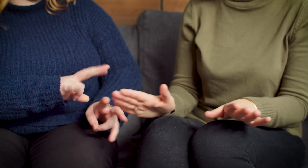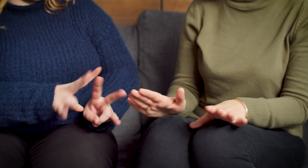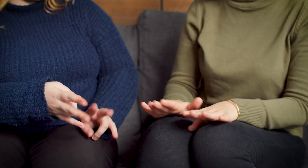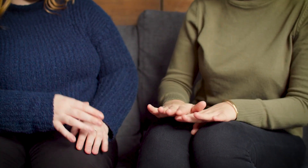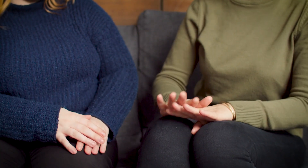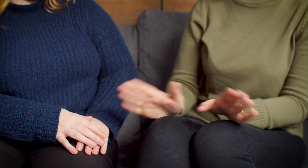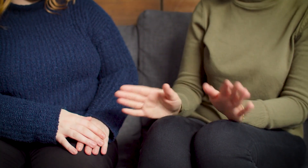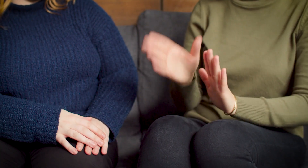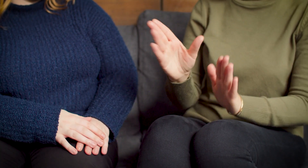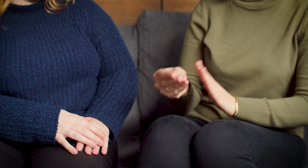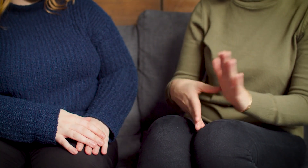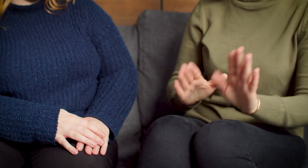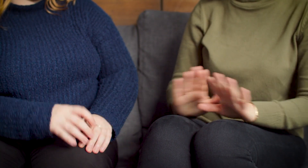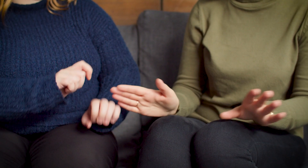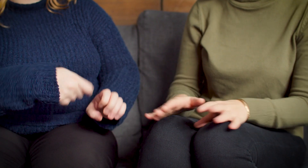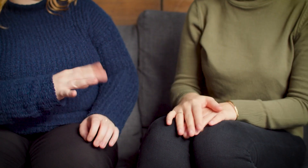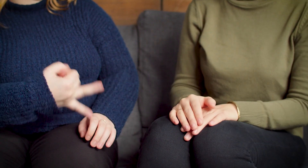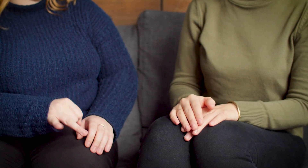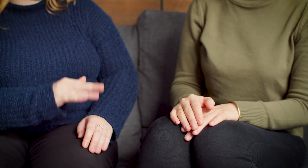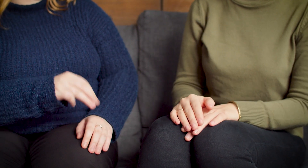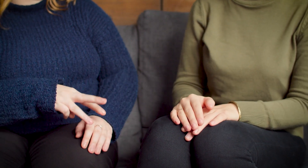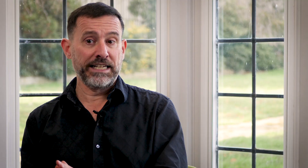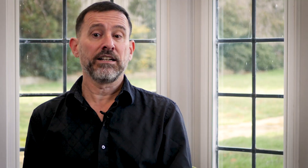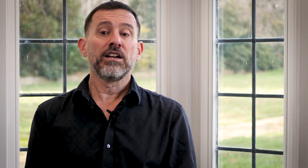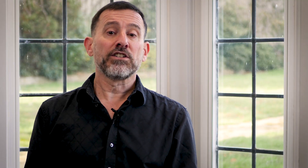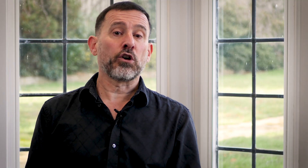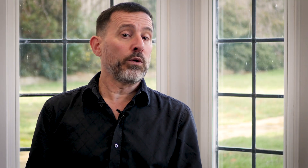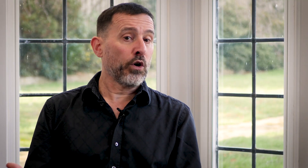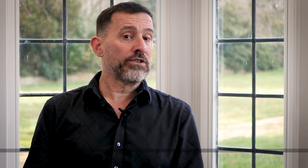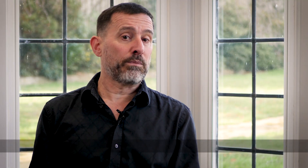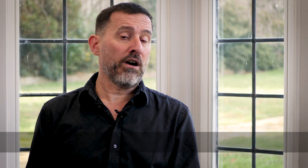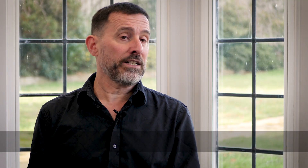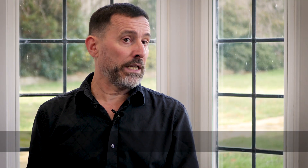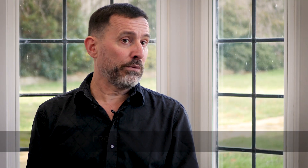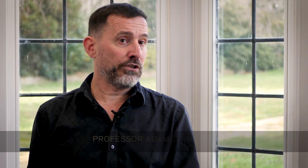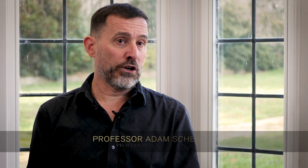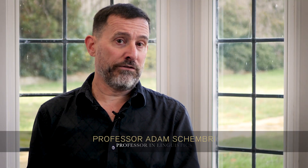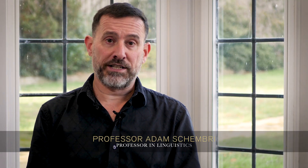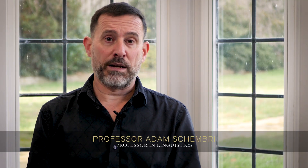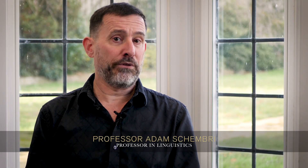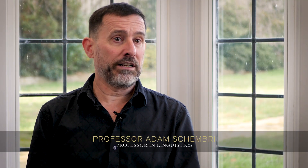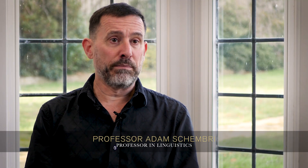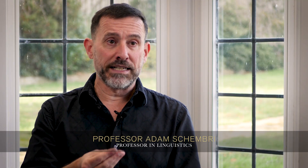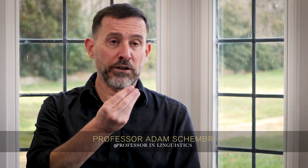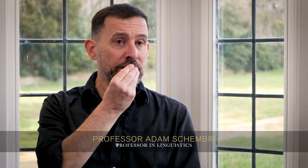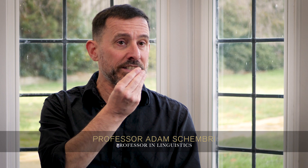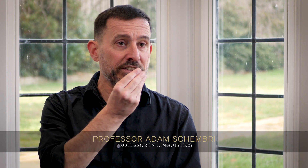many signs in sign languages look like their meaning. So it won't surprise people to know, for example, that in BSL this is the